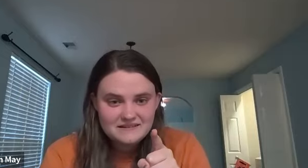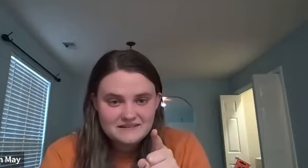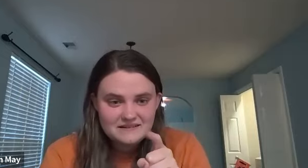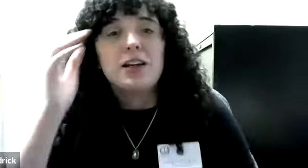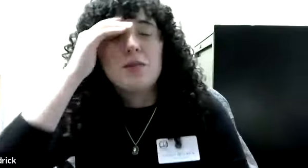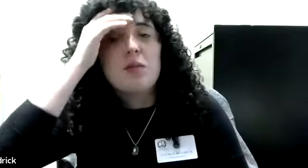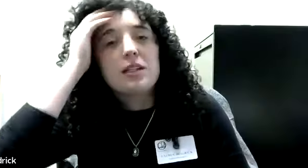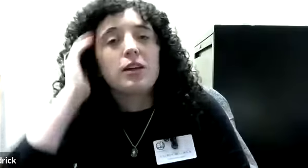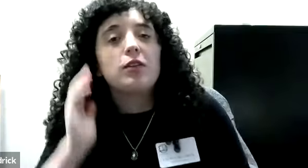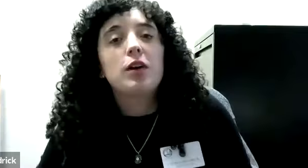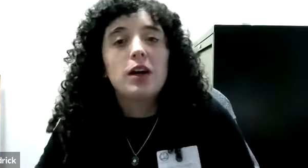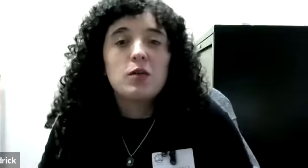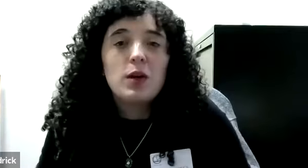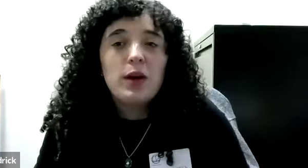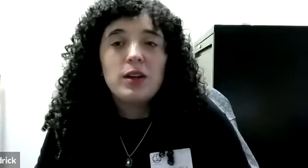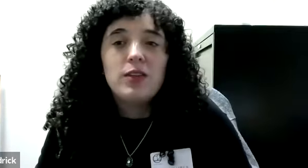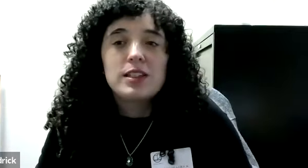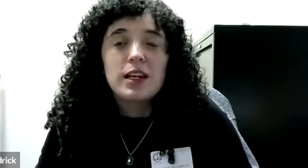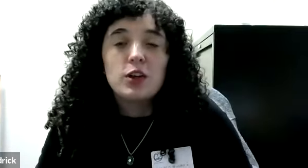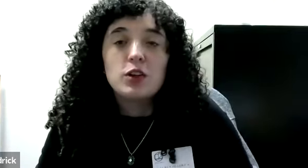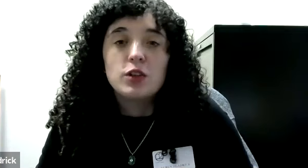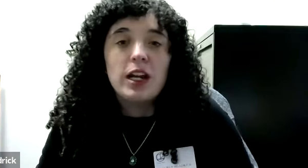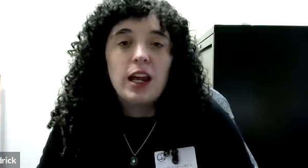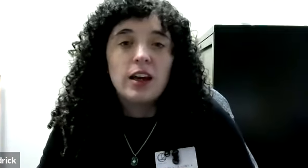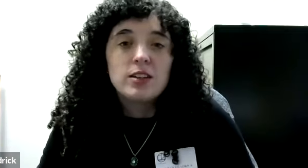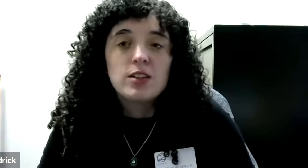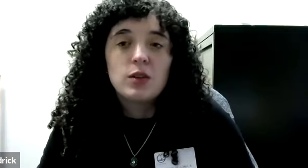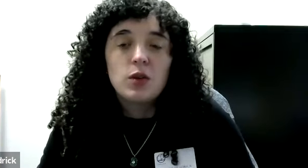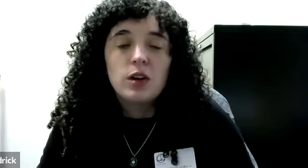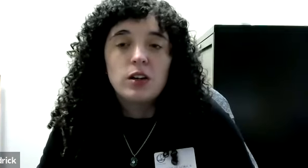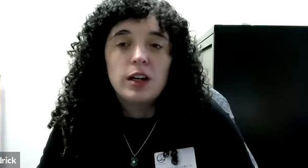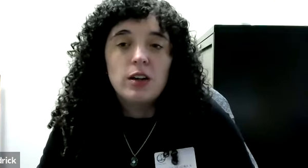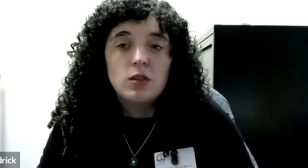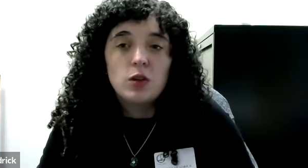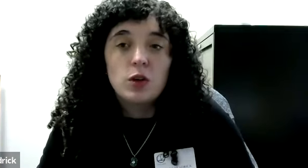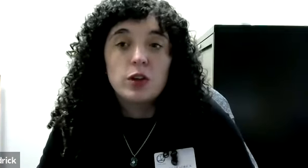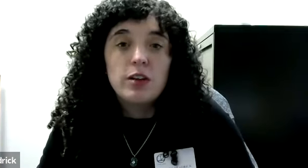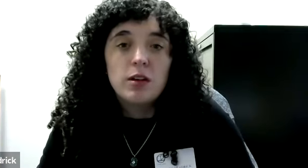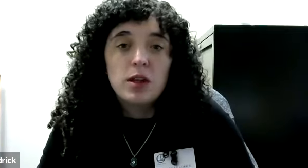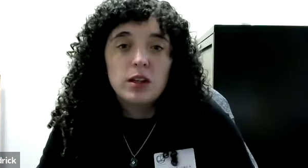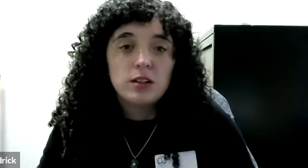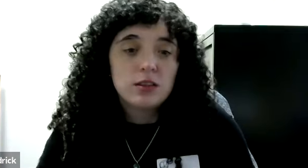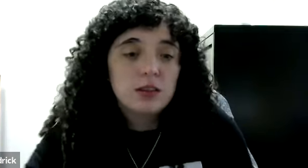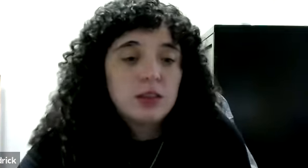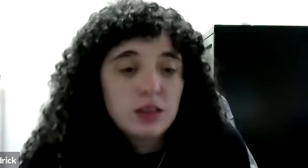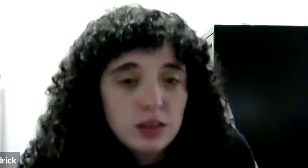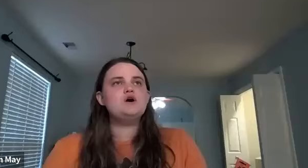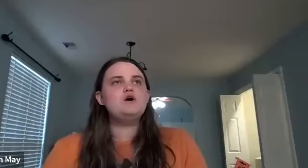Sorry, I had to unmute myself. No, what about if it's like your great aunt or great uncle or great grandmother?